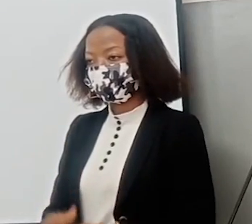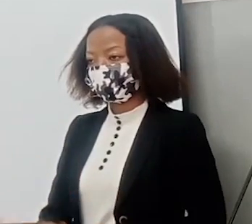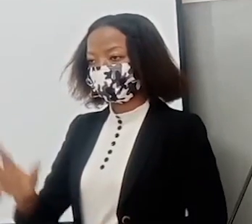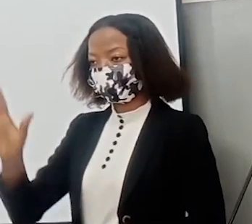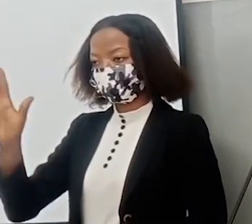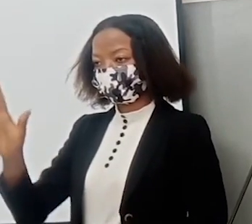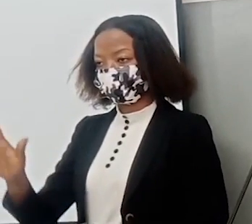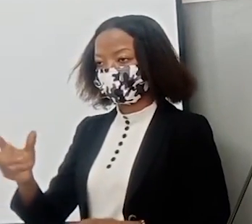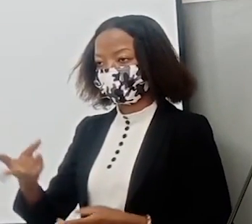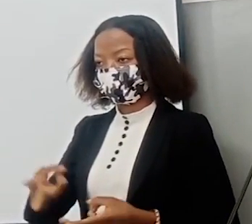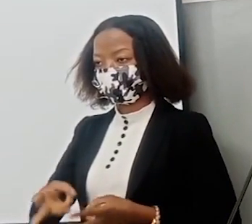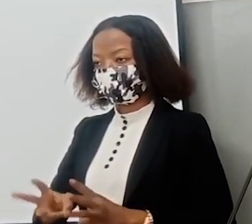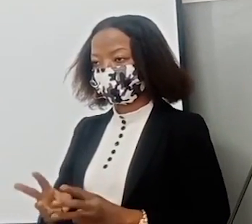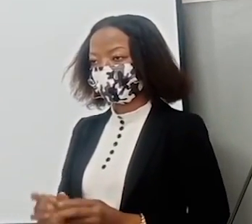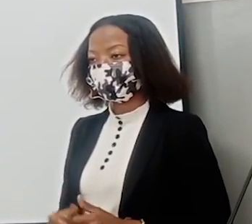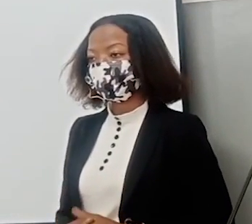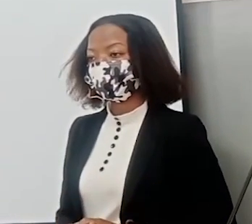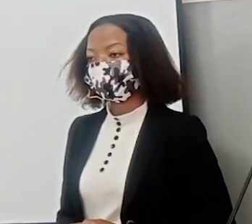wave.